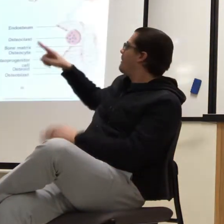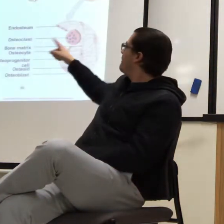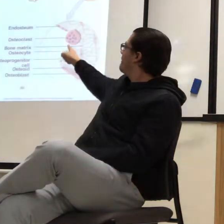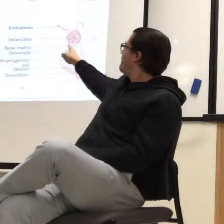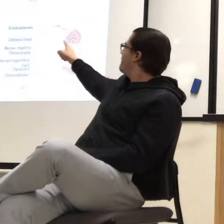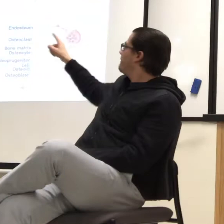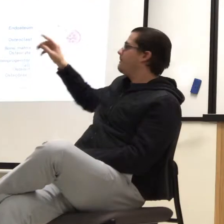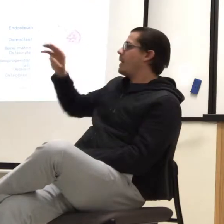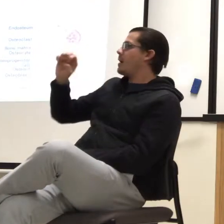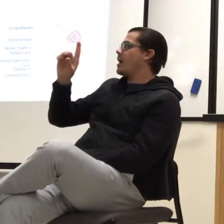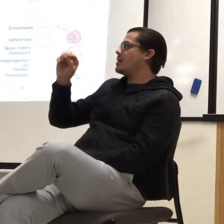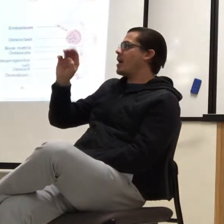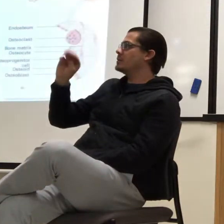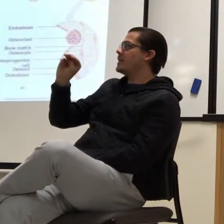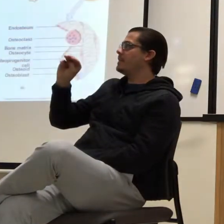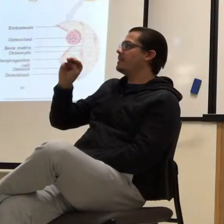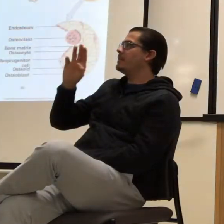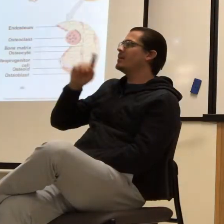An